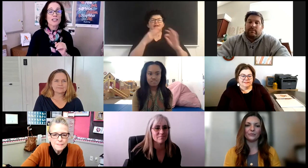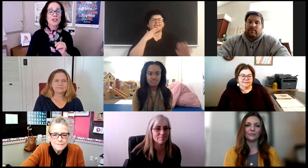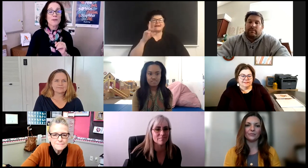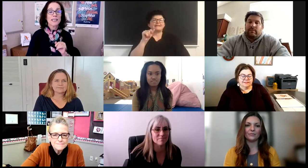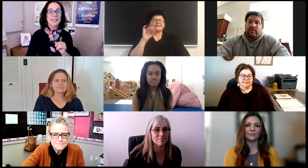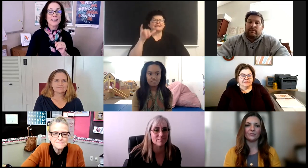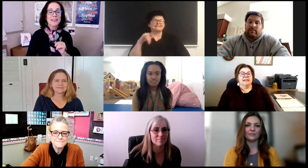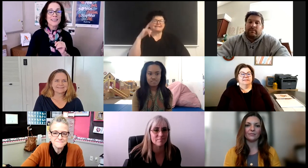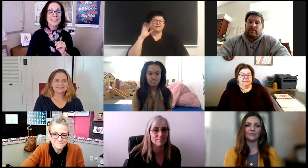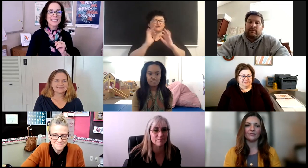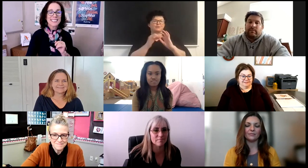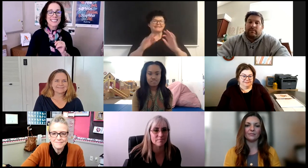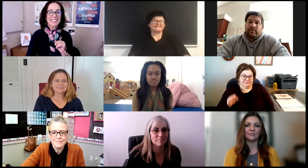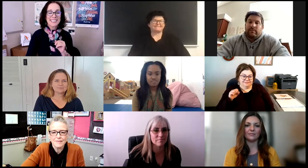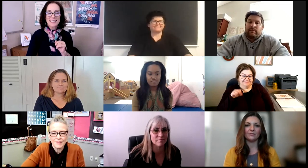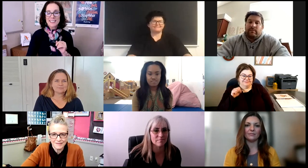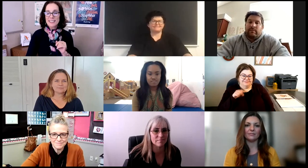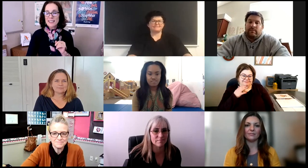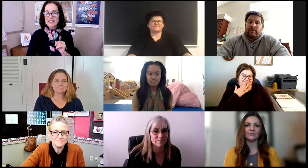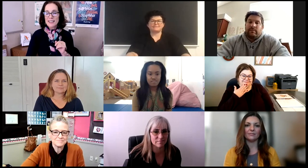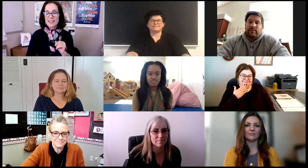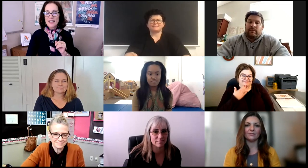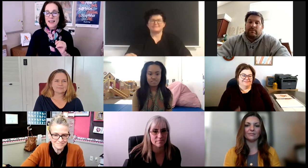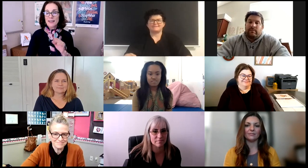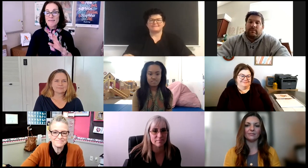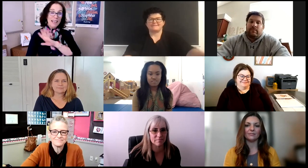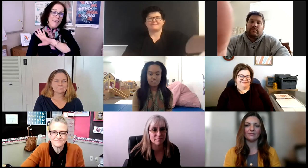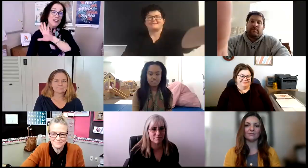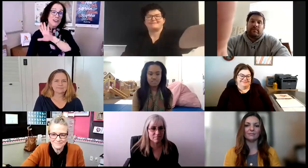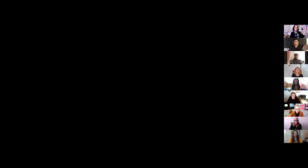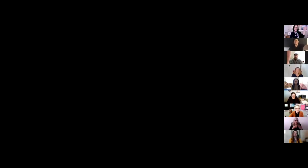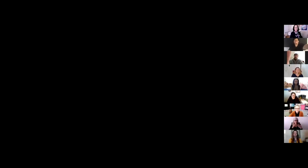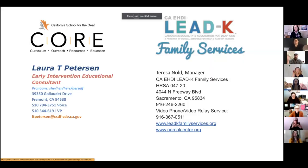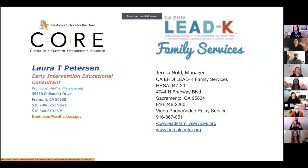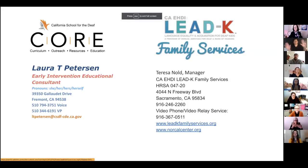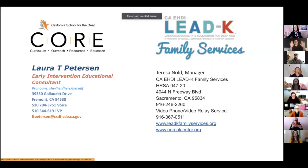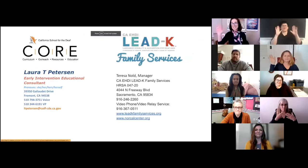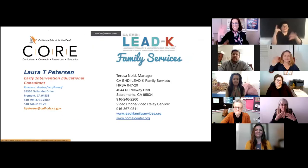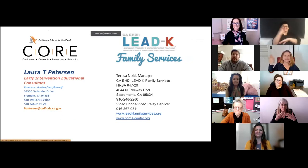for interpreting. And have a great day.